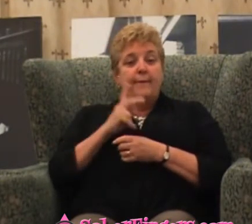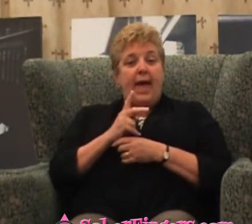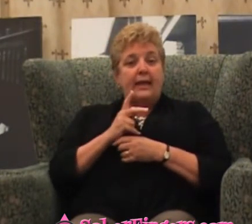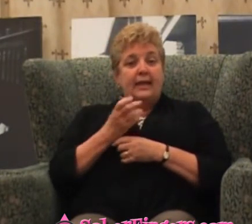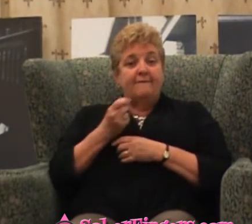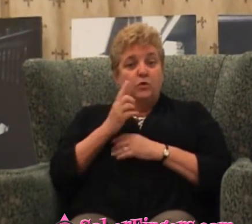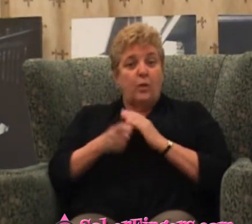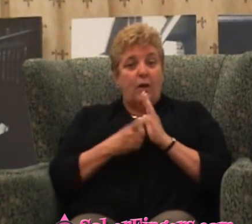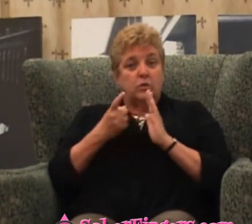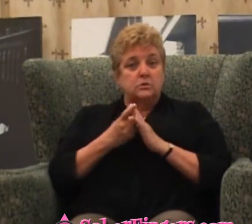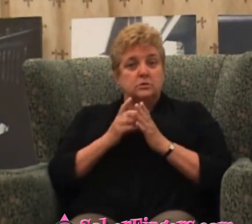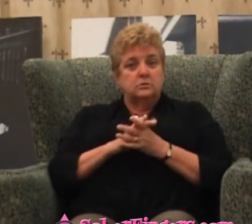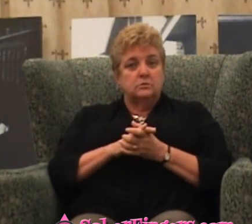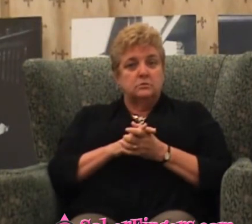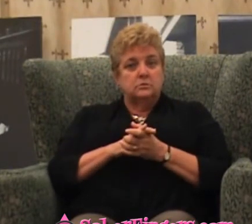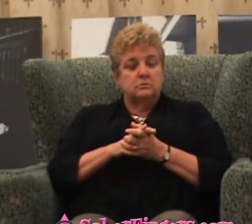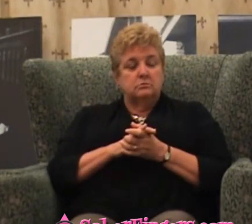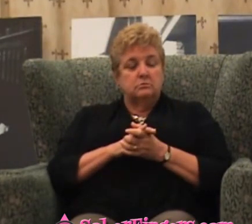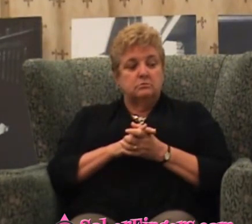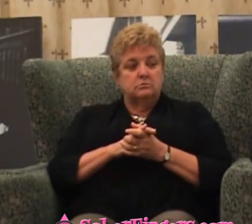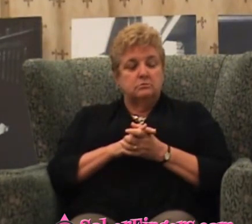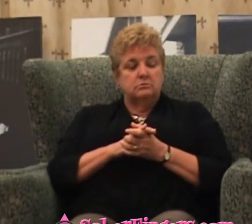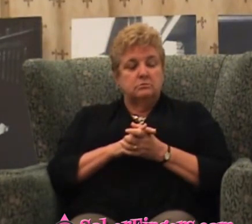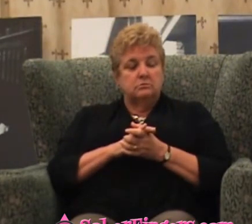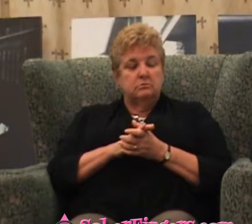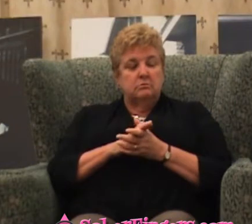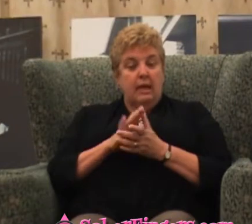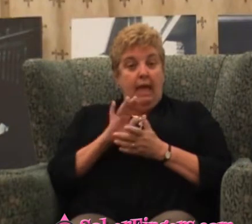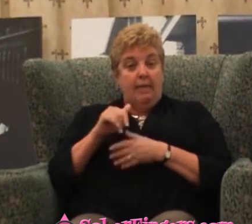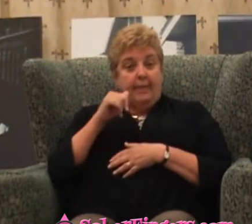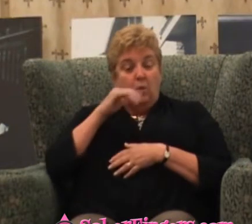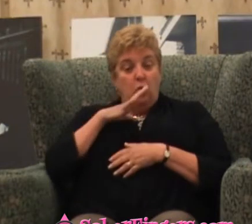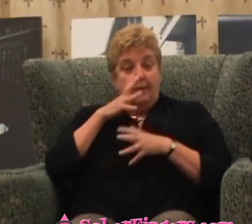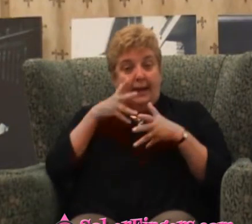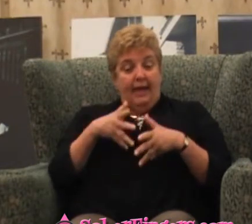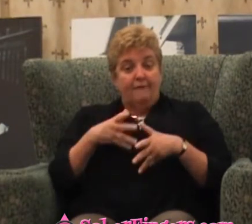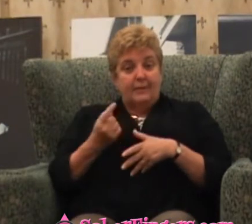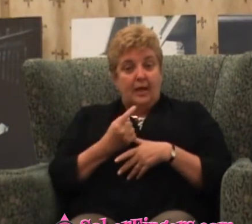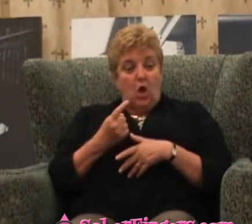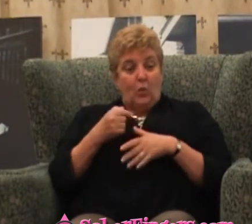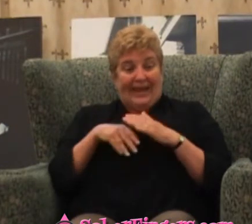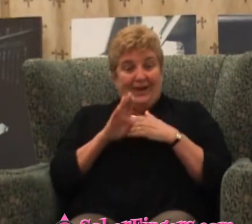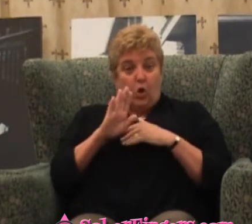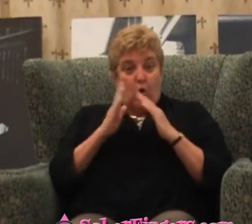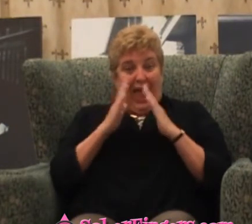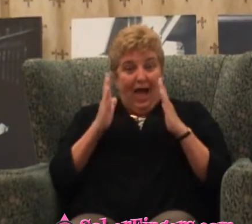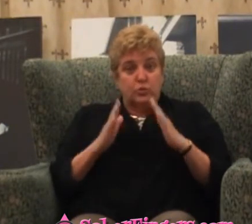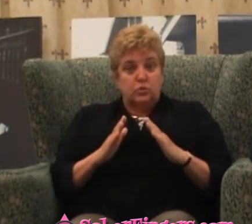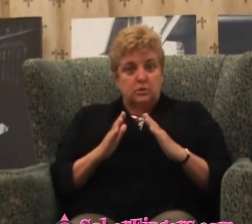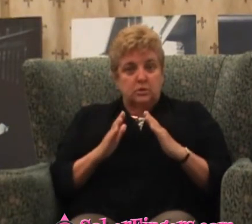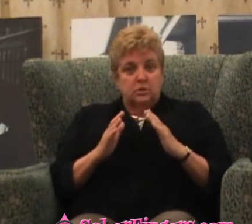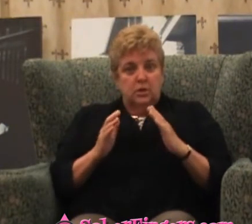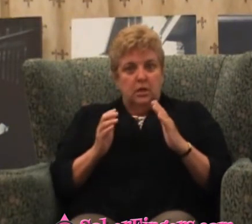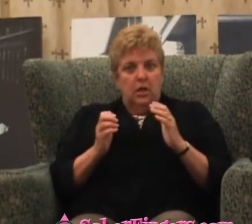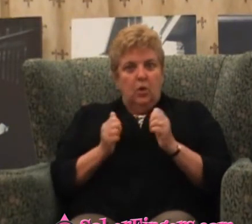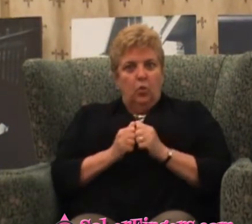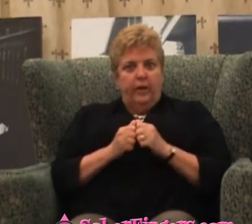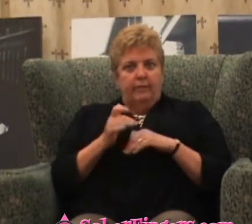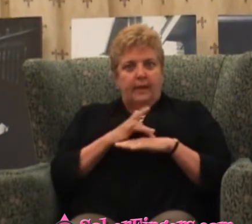hours. And she left me alone in her house with a bunch of blank